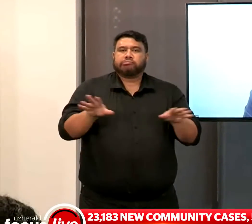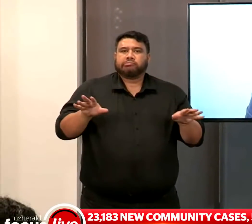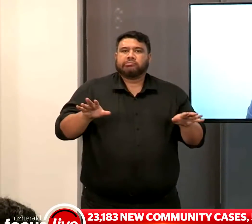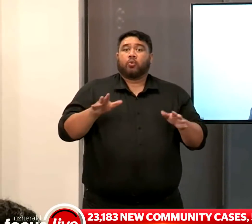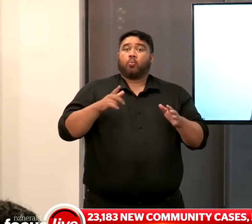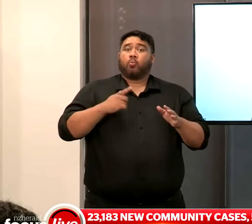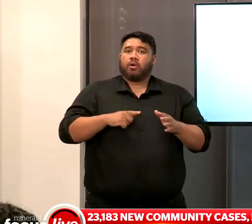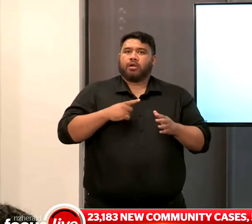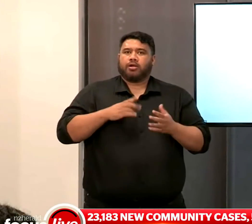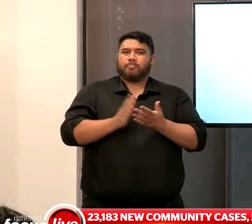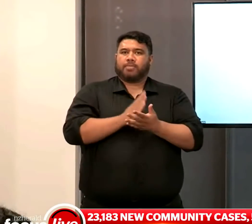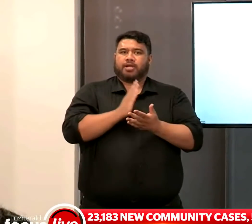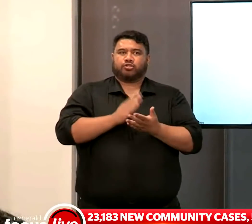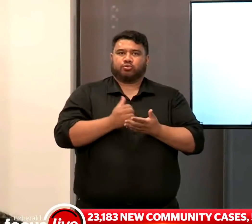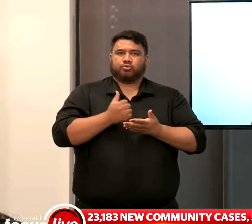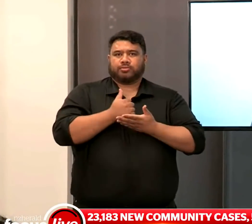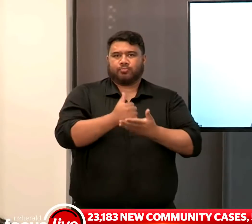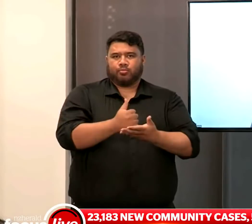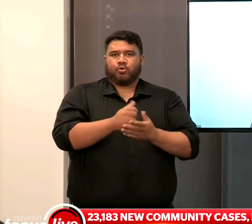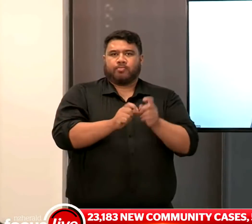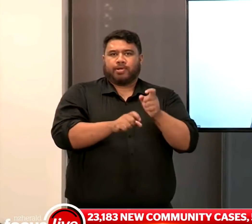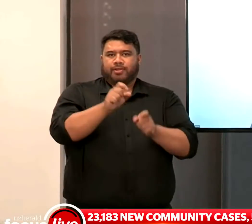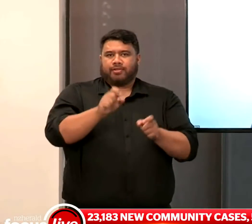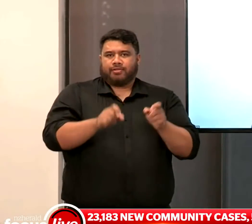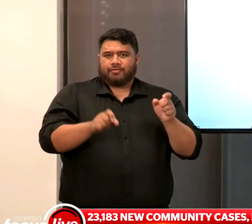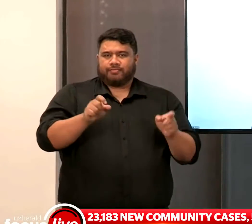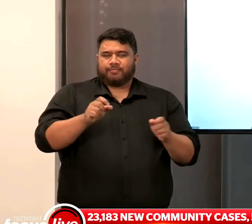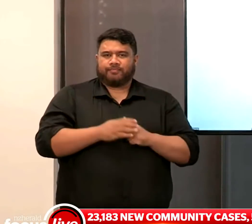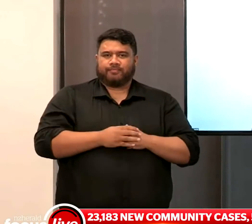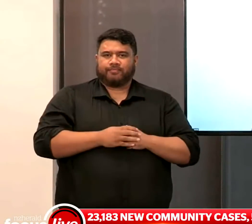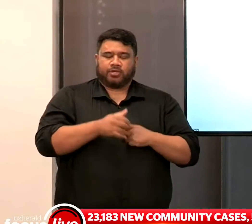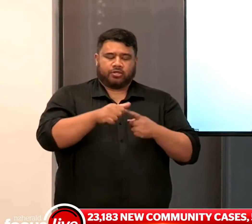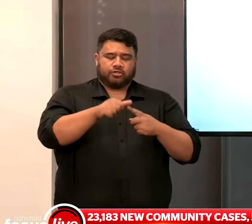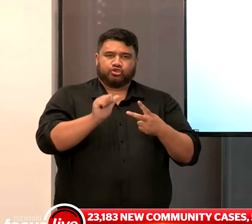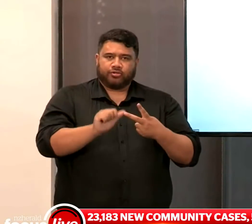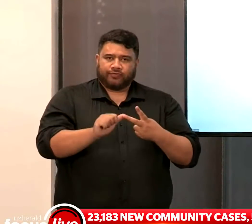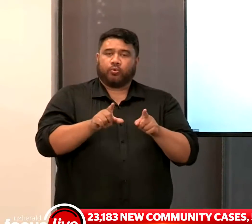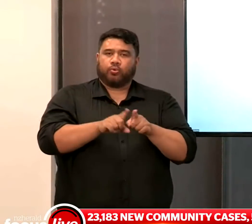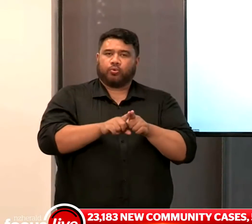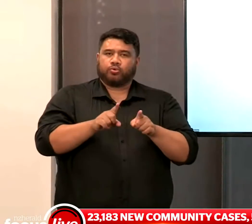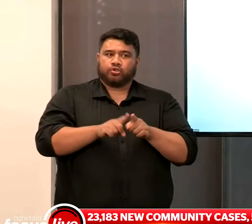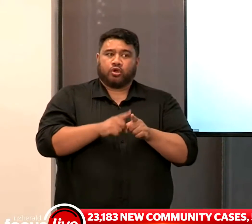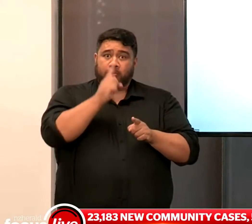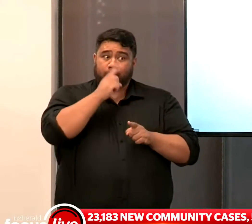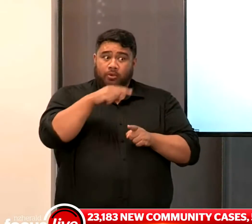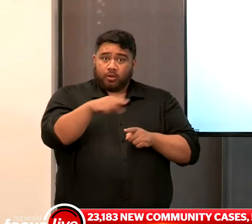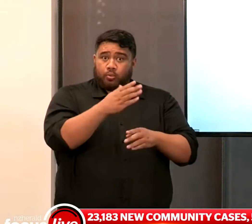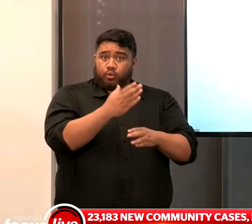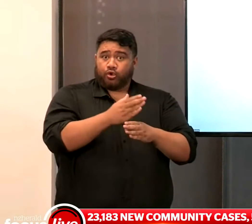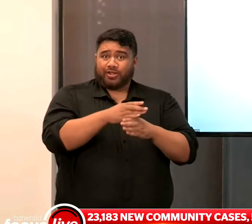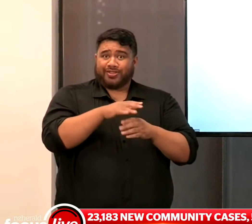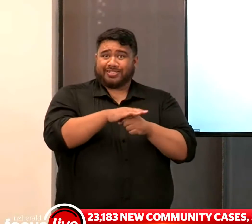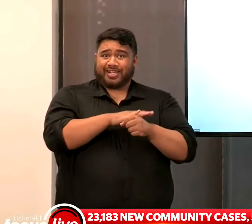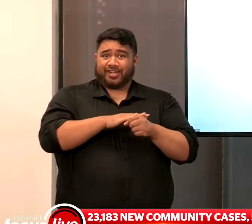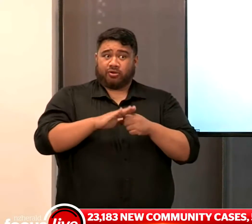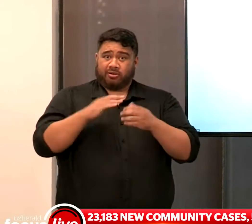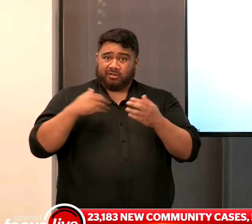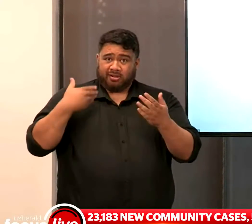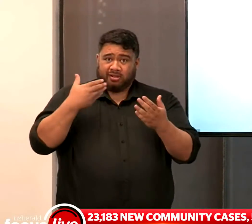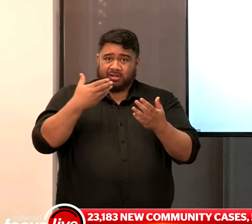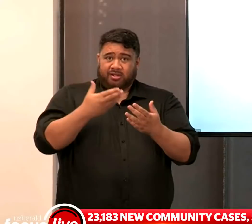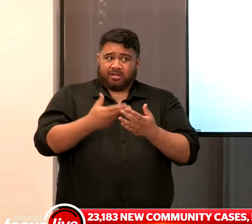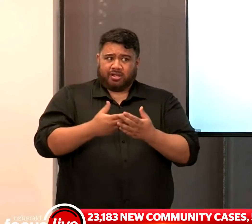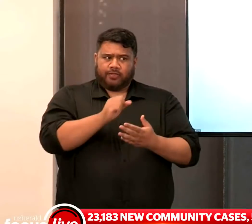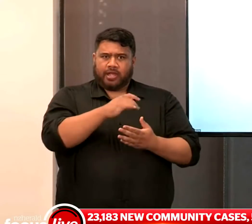meet the needs of our communities. I also want to acknowledge that all of those people working in that sector have been dealing with a huge amount